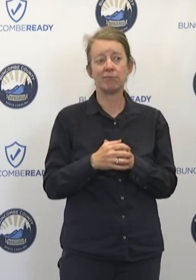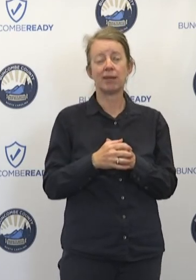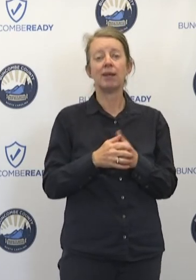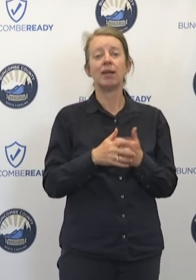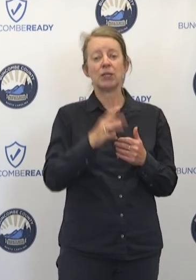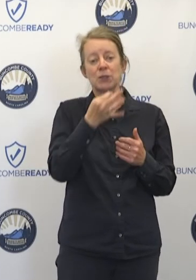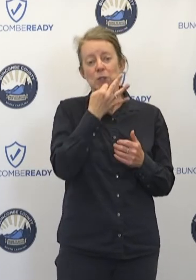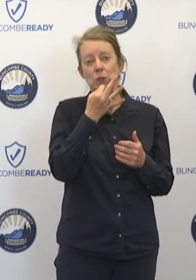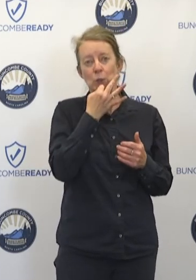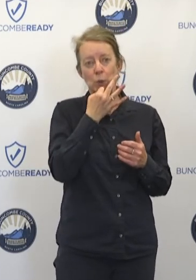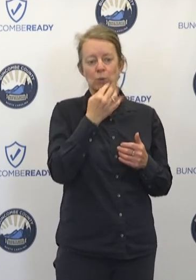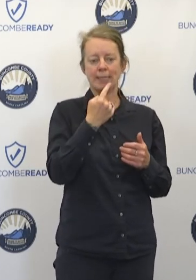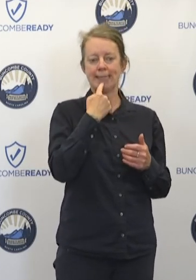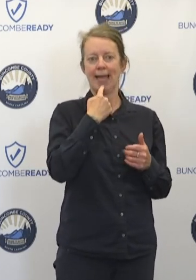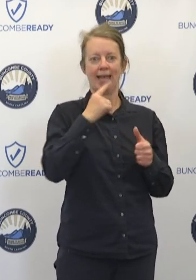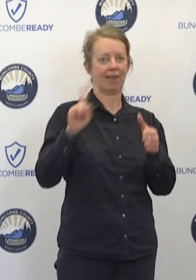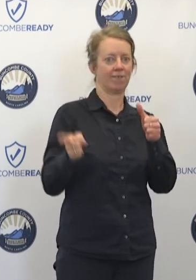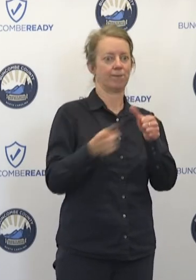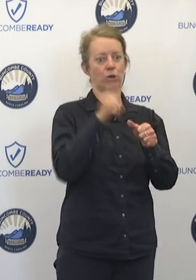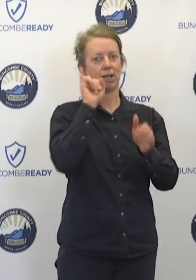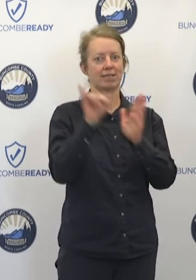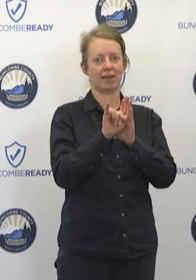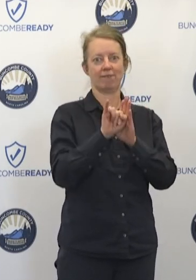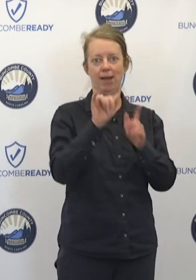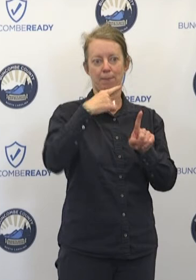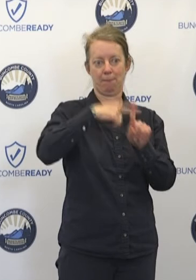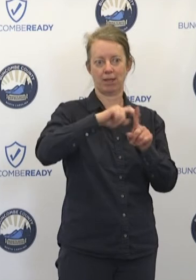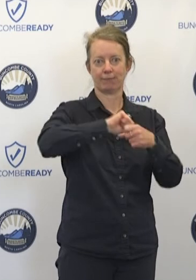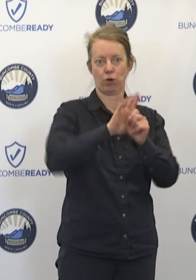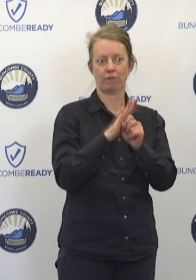marking the first identified case in this community.